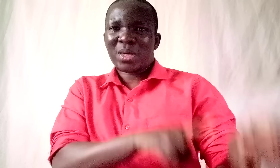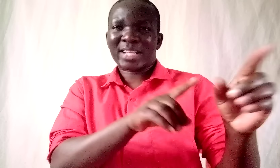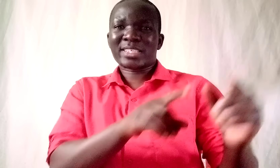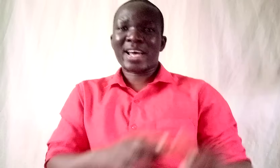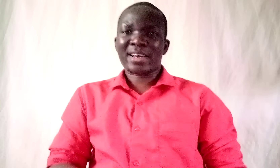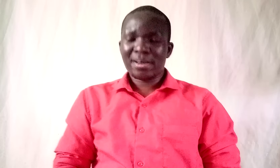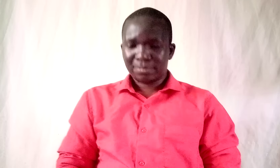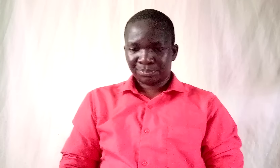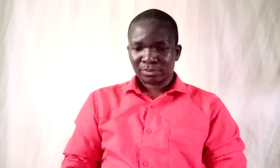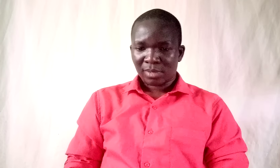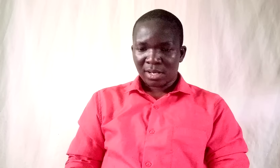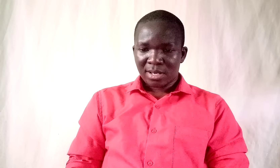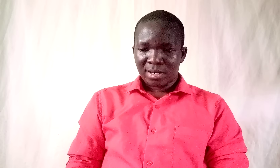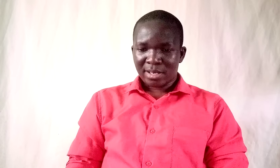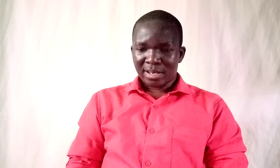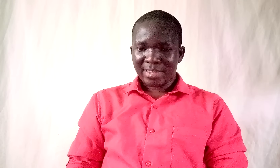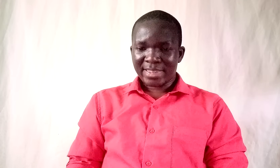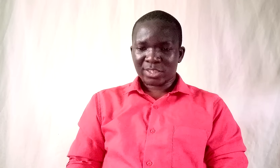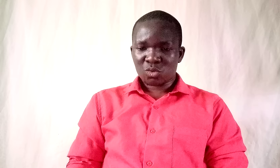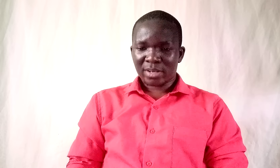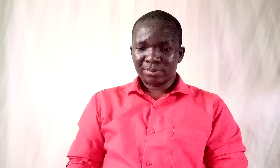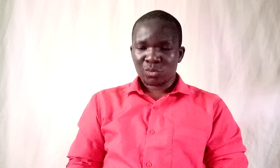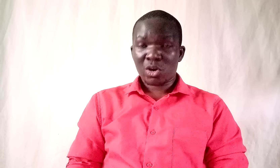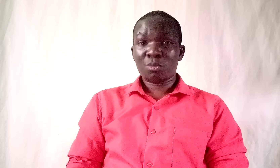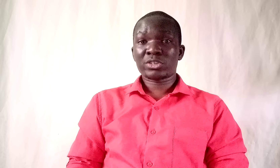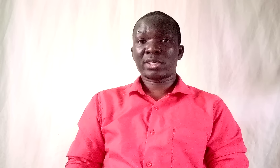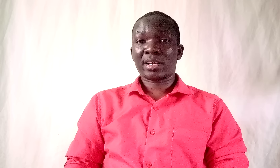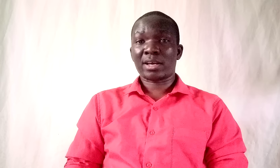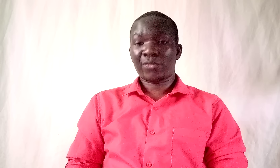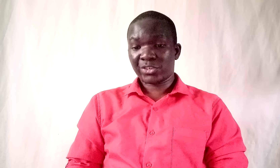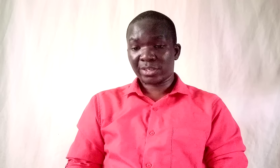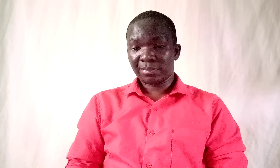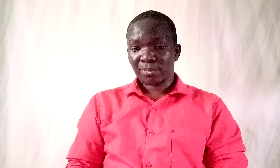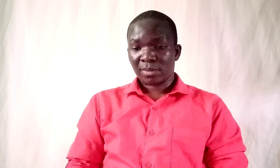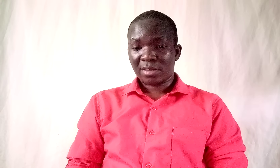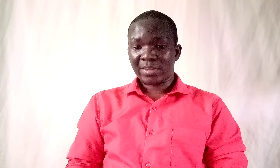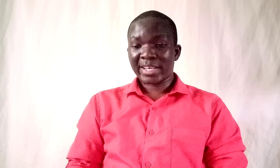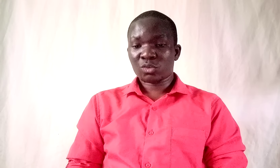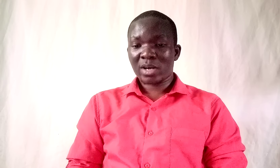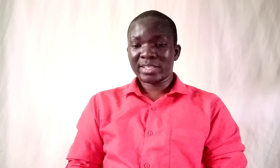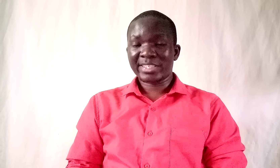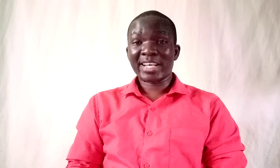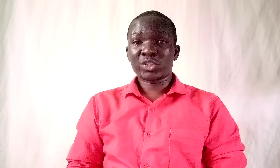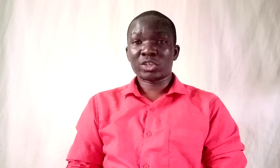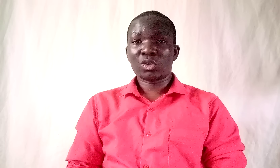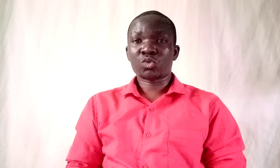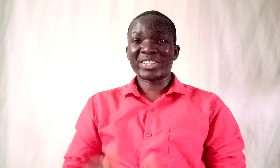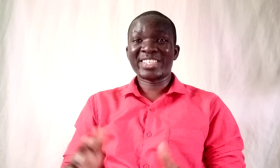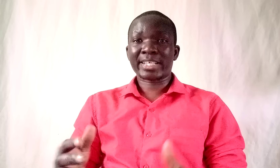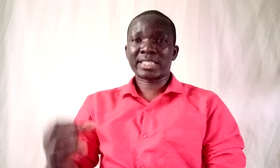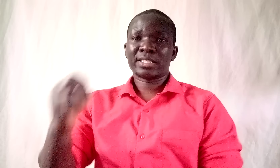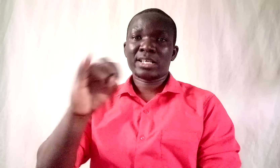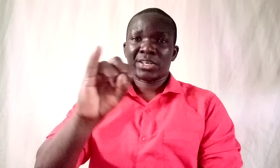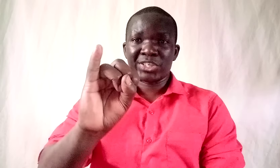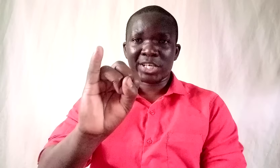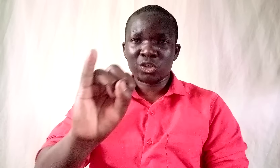That's the diarrhea. The next one, we are almost finishing. The next one is injection, or to inject. Injection,